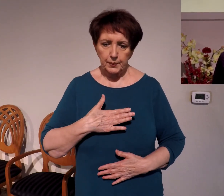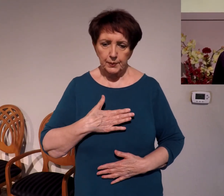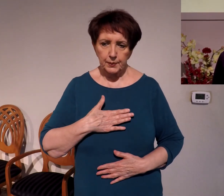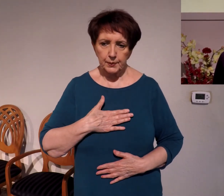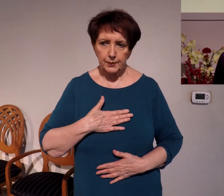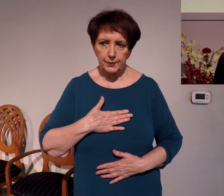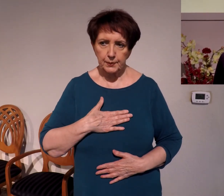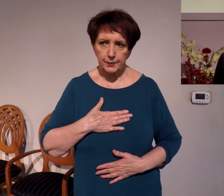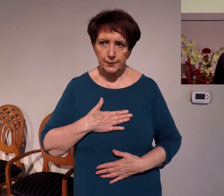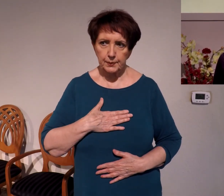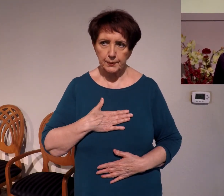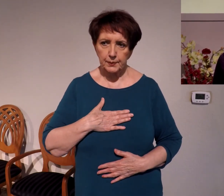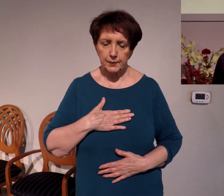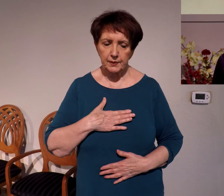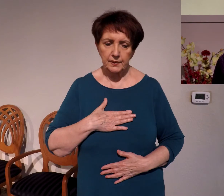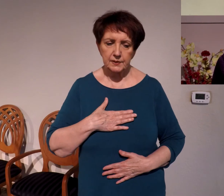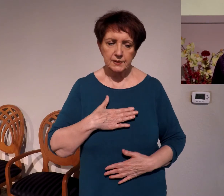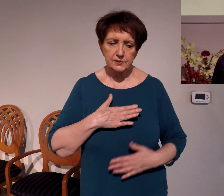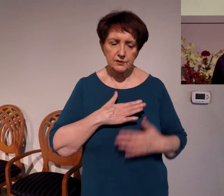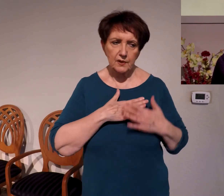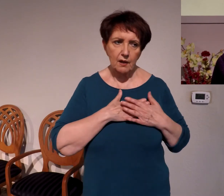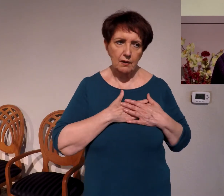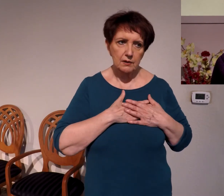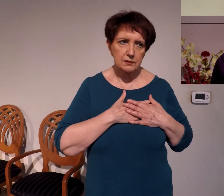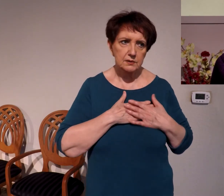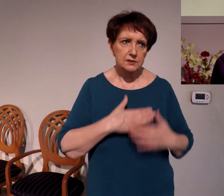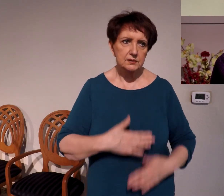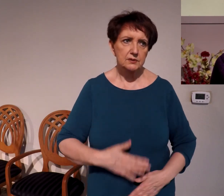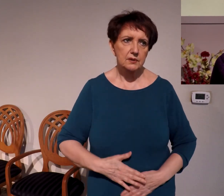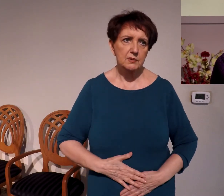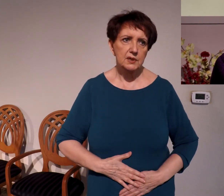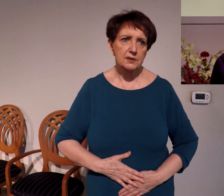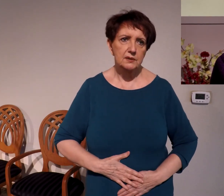We breathe into the belly.